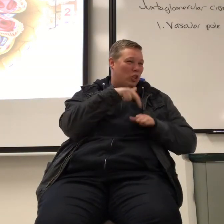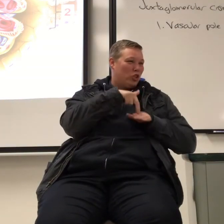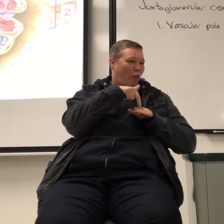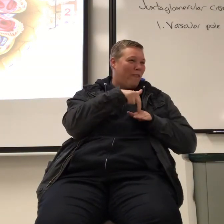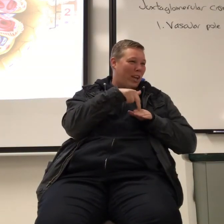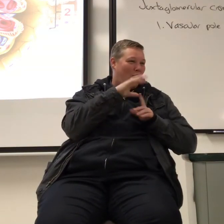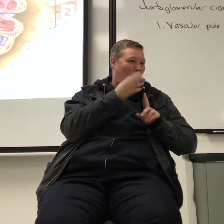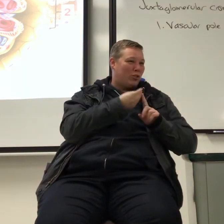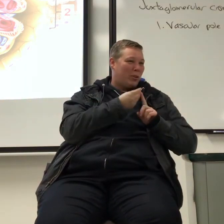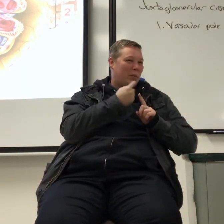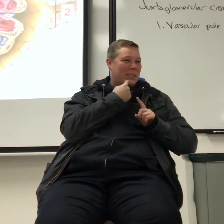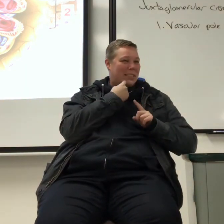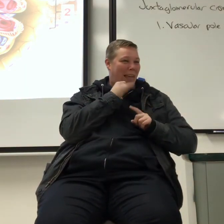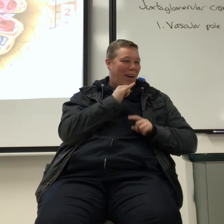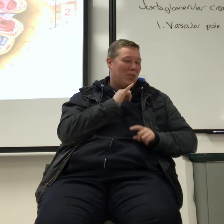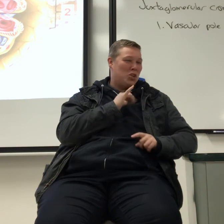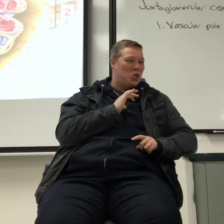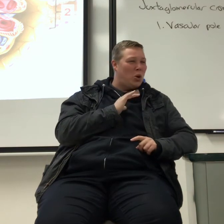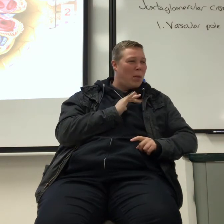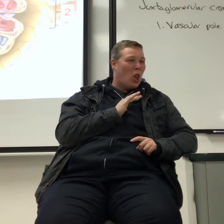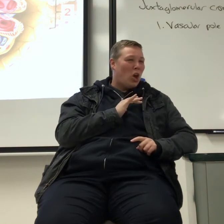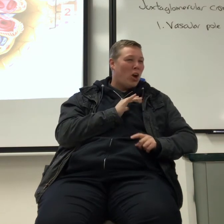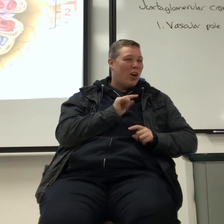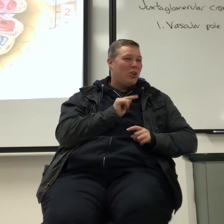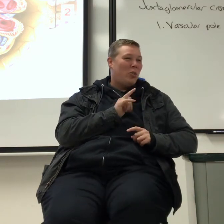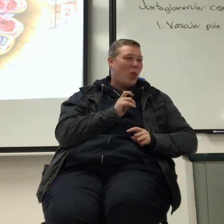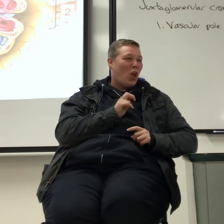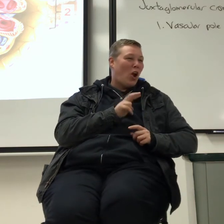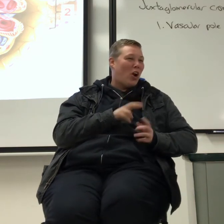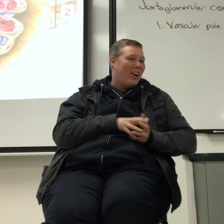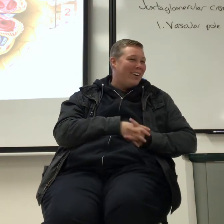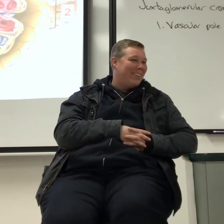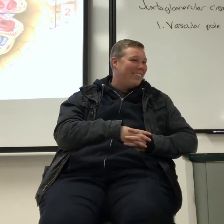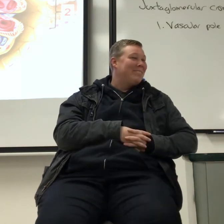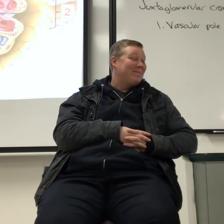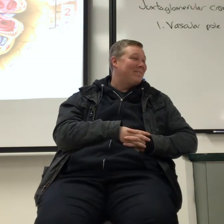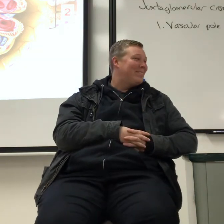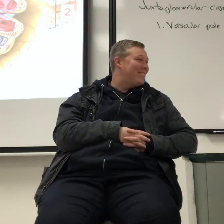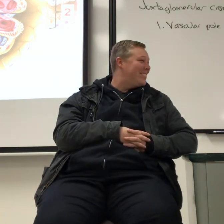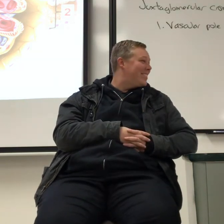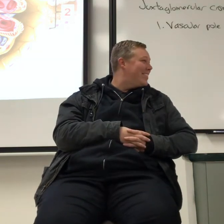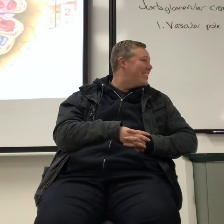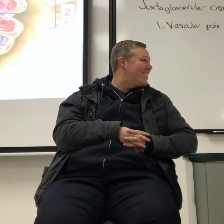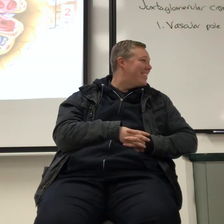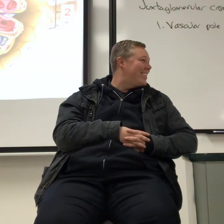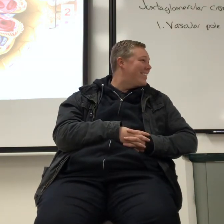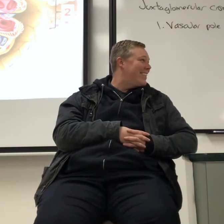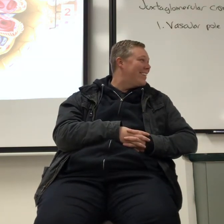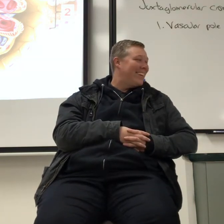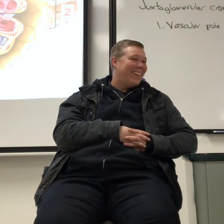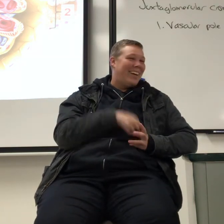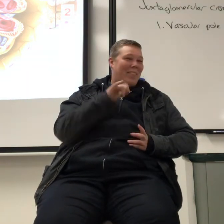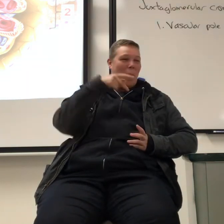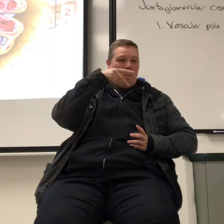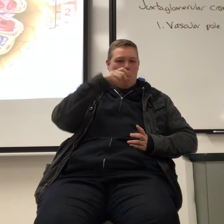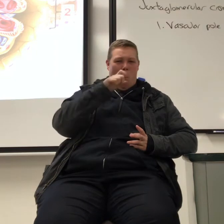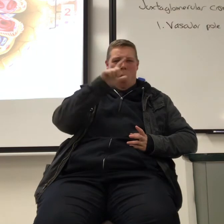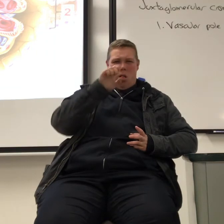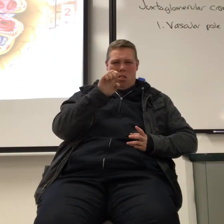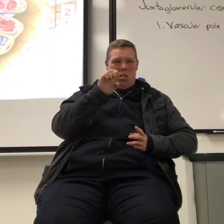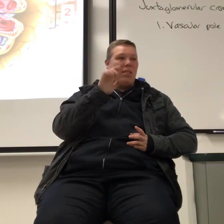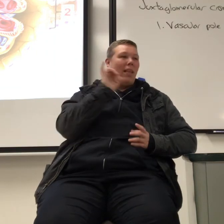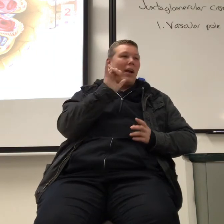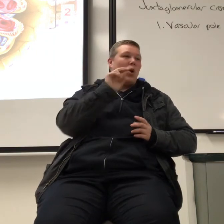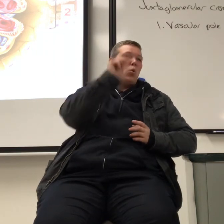Well, it's technically the PCT. But the reason why we kind of use these pole terms like North Pole, South Pole,